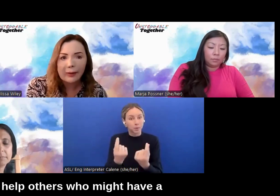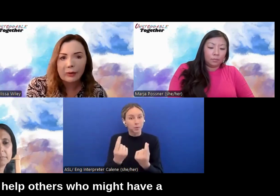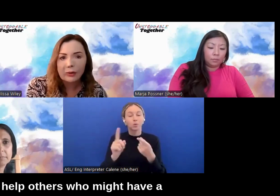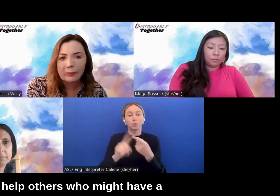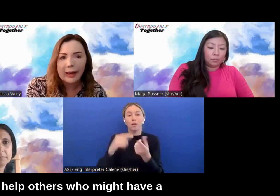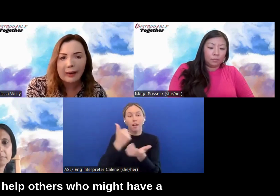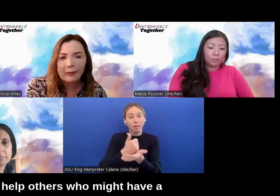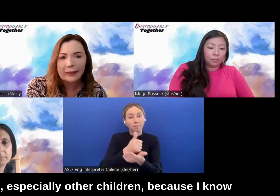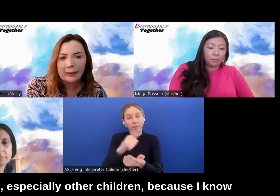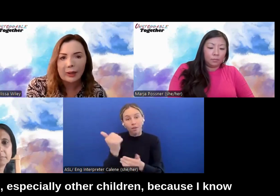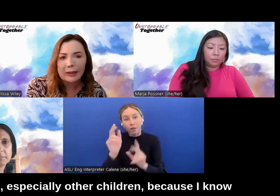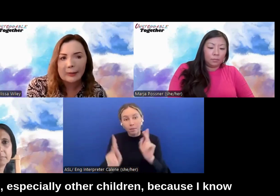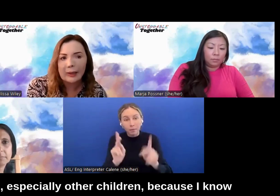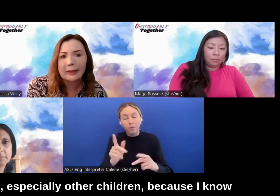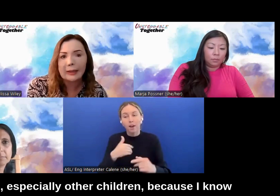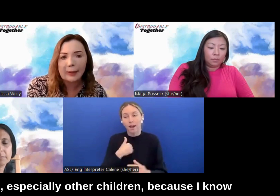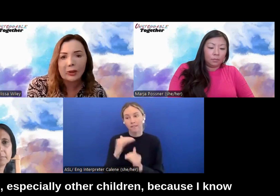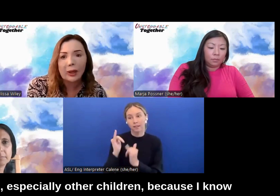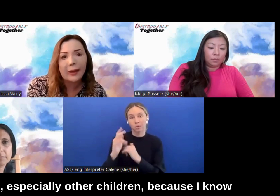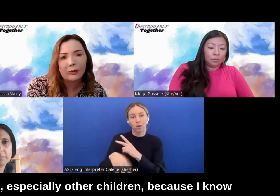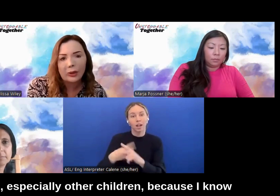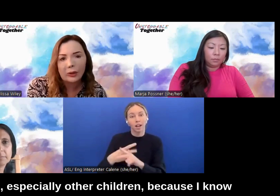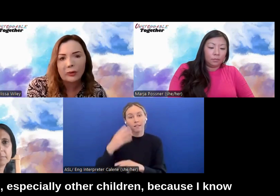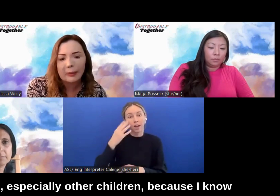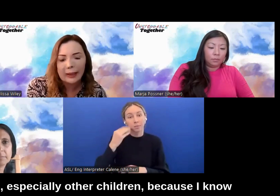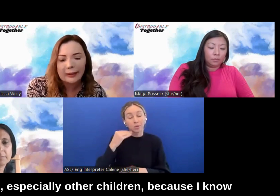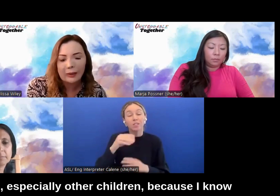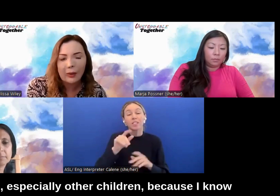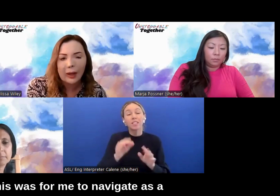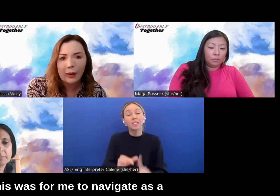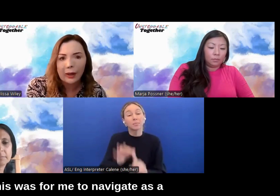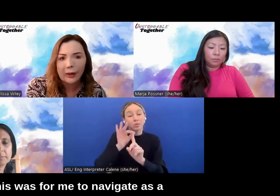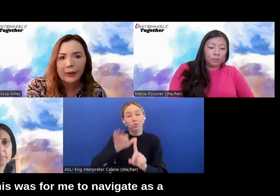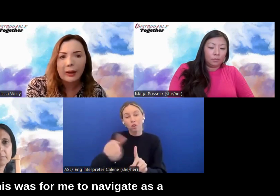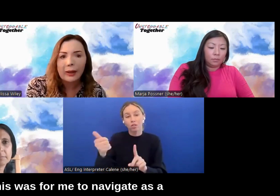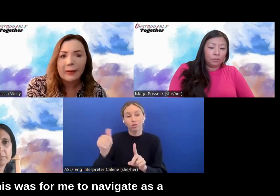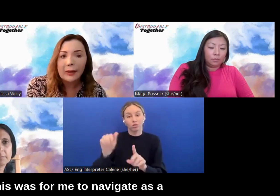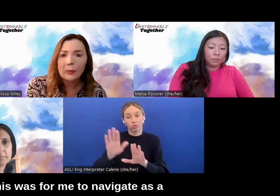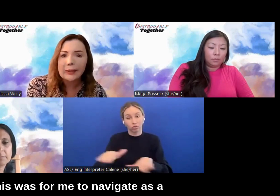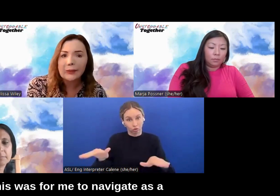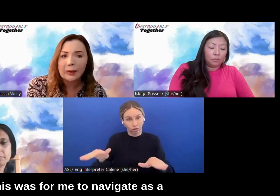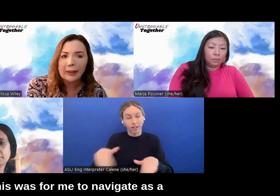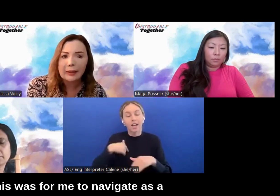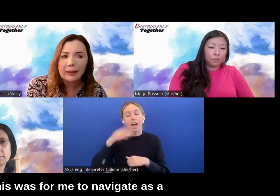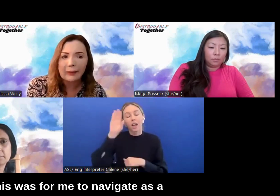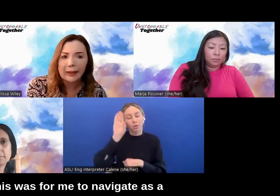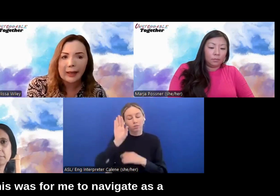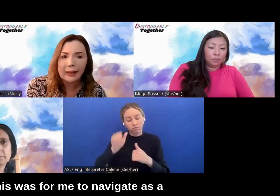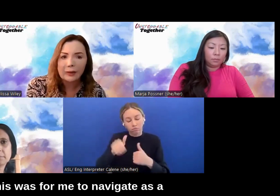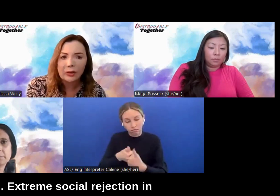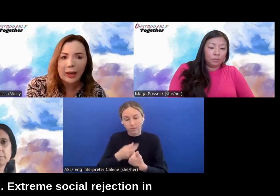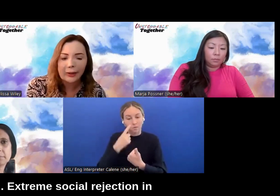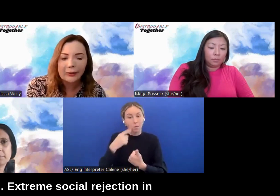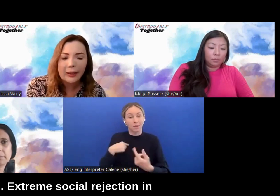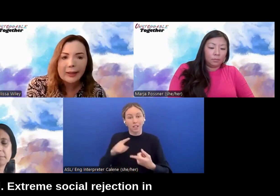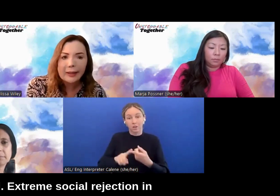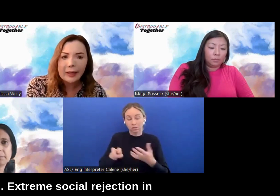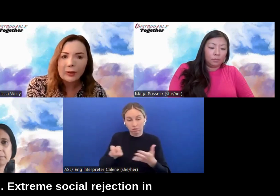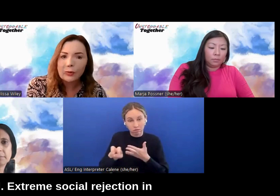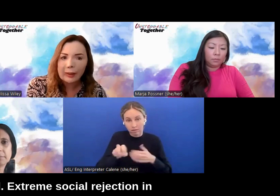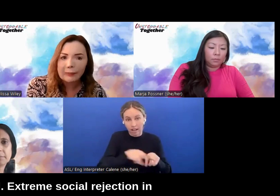help others who might have a similar experience, especially other children, because I know how hard this was for me to navigate as a